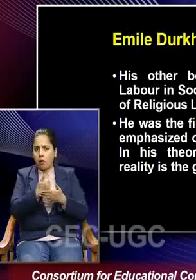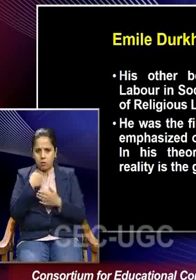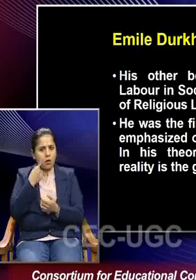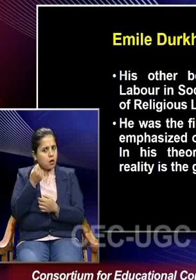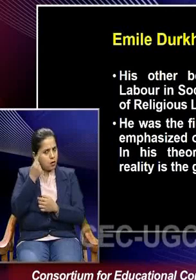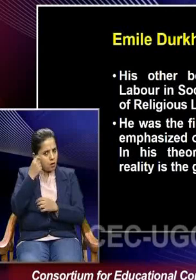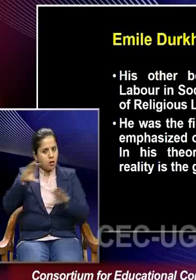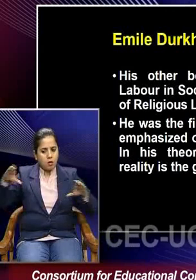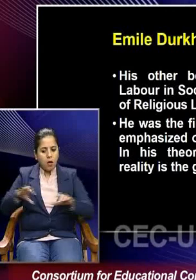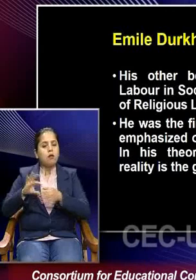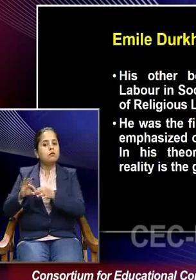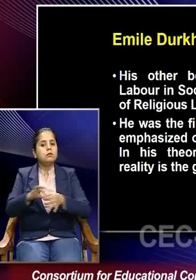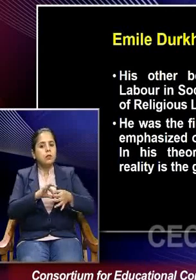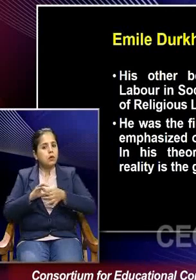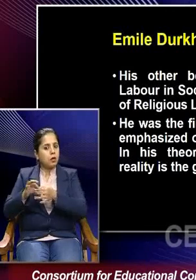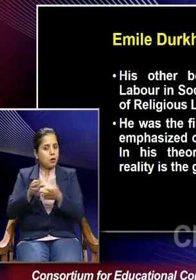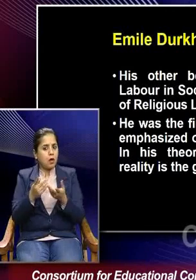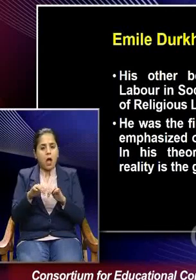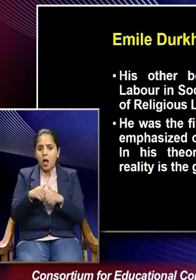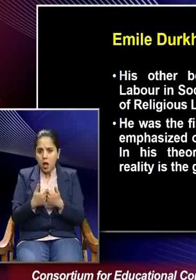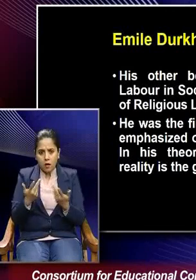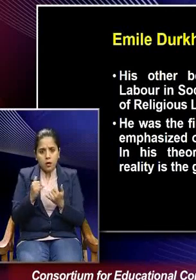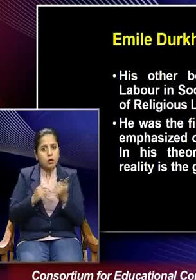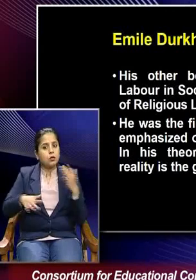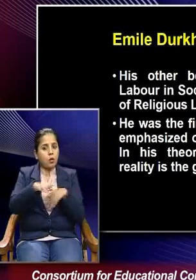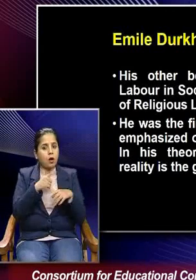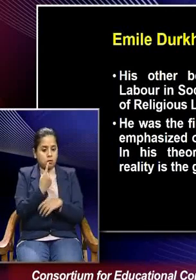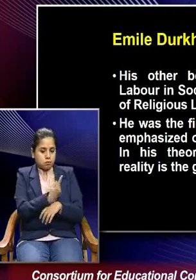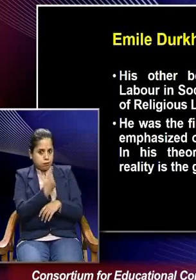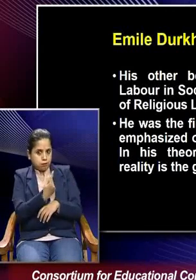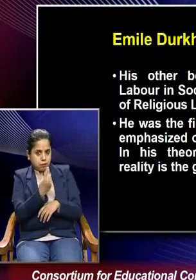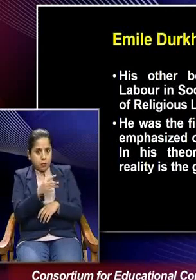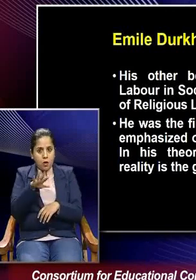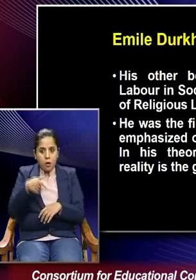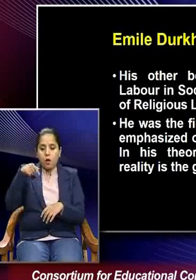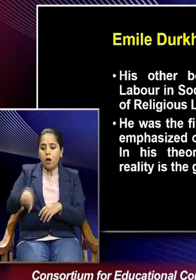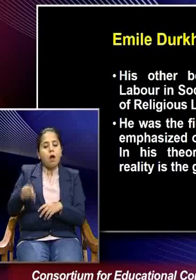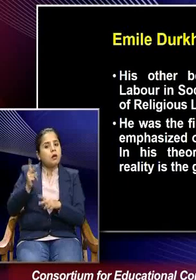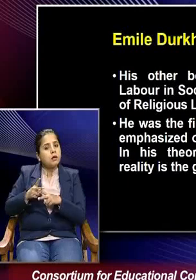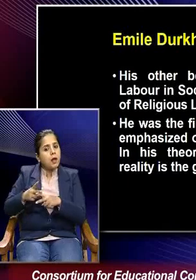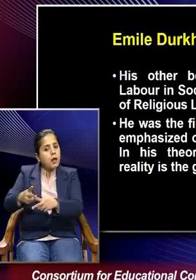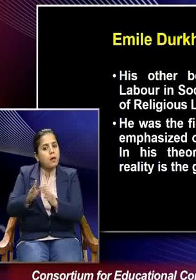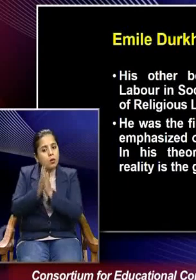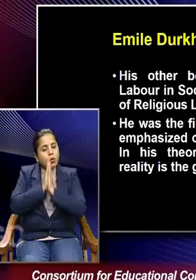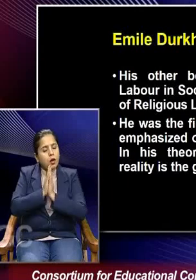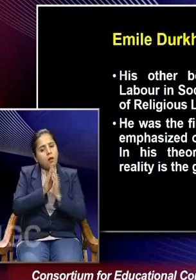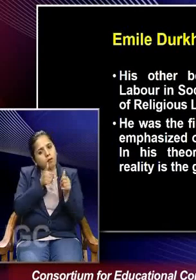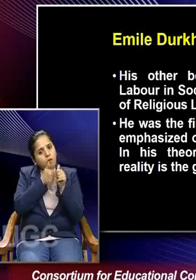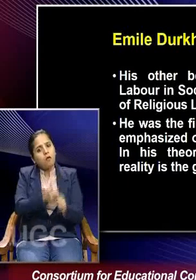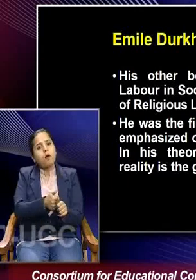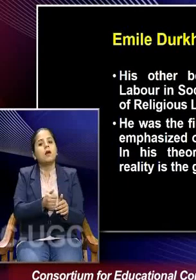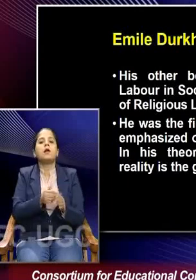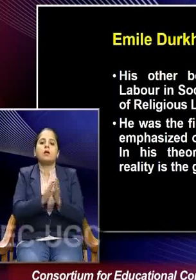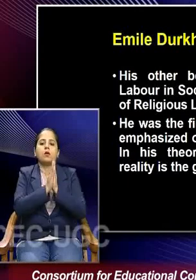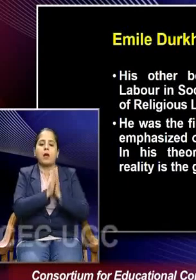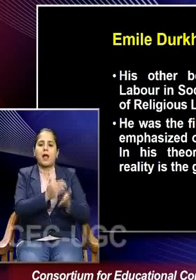understand the collectivity, how social solidarity is maintained through religion. Religion helps